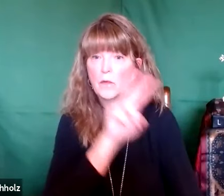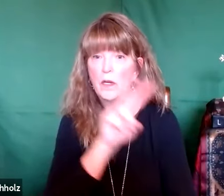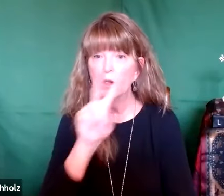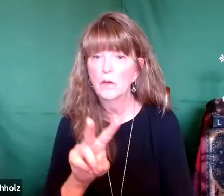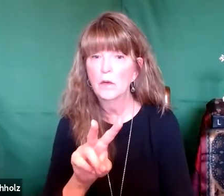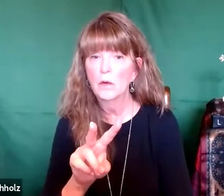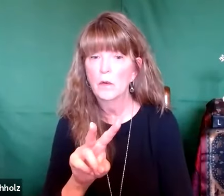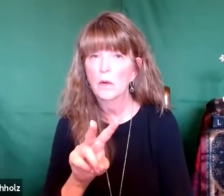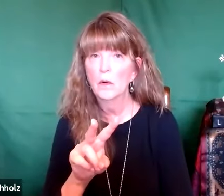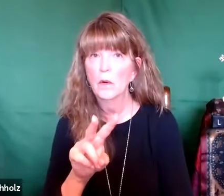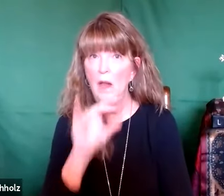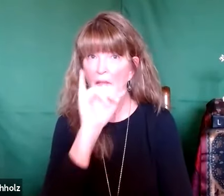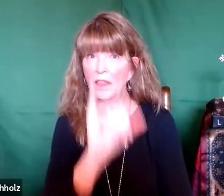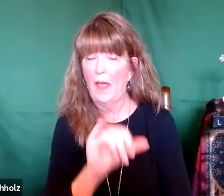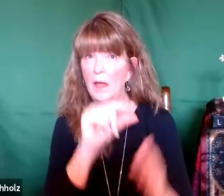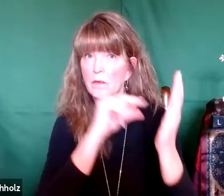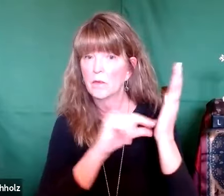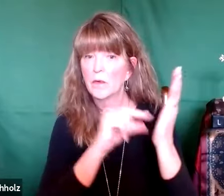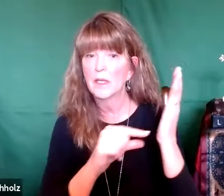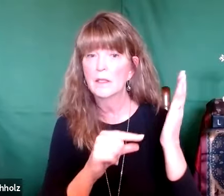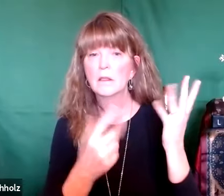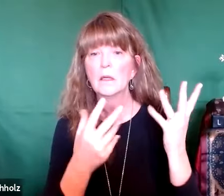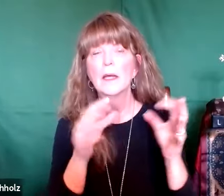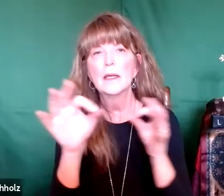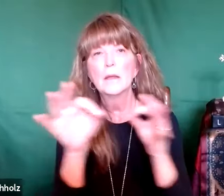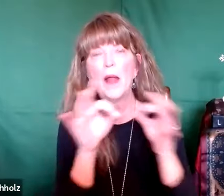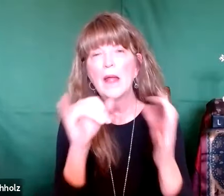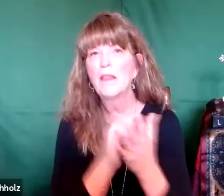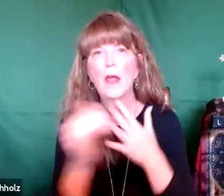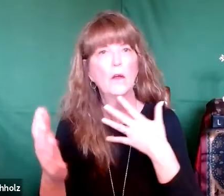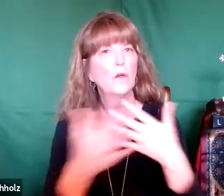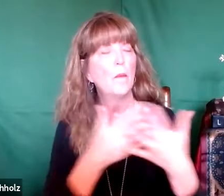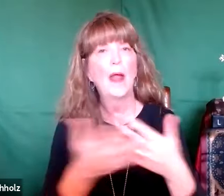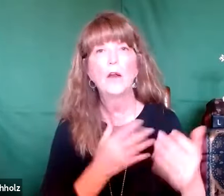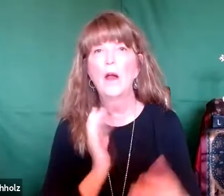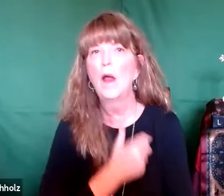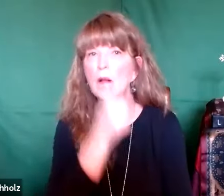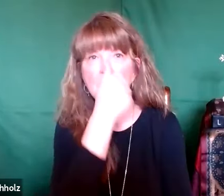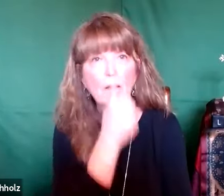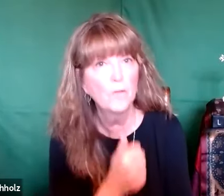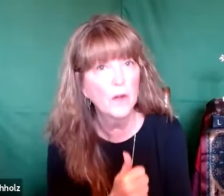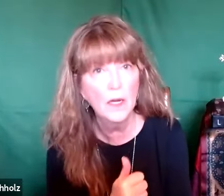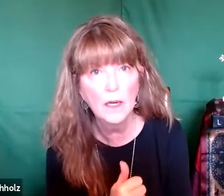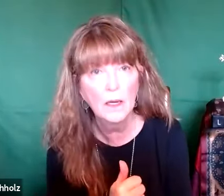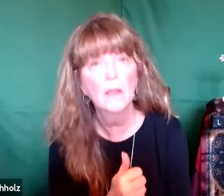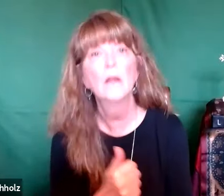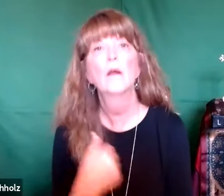So at the end of Psalm 22, the verse says, the verses explain